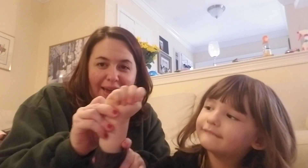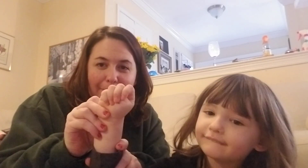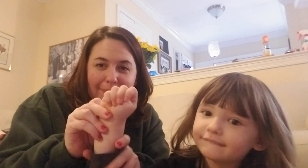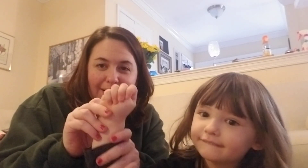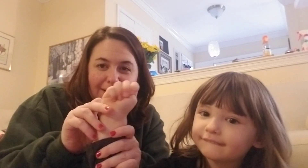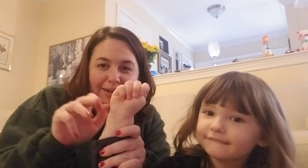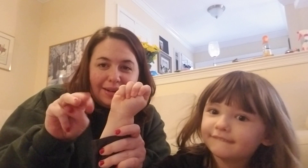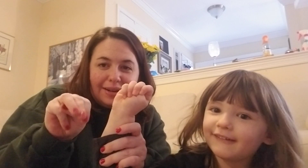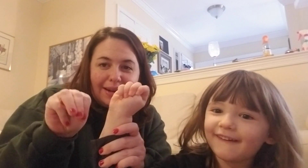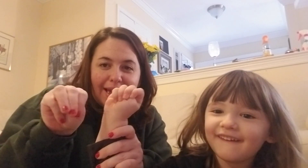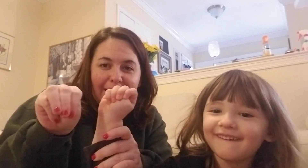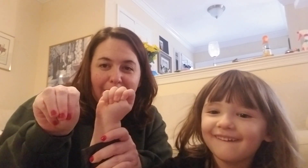M. M.